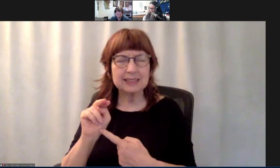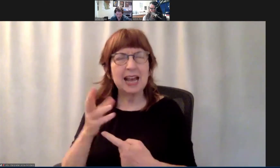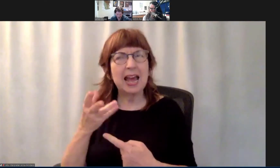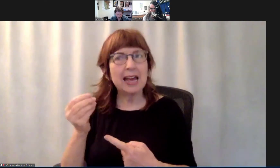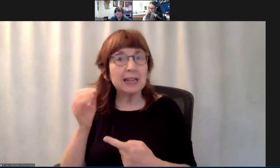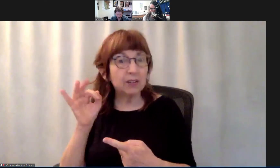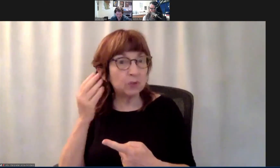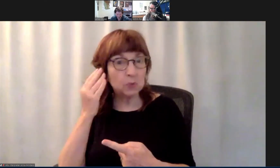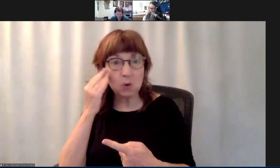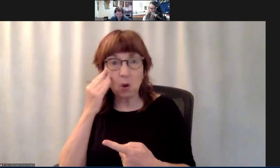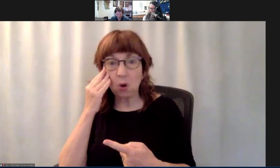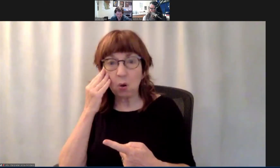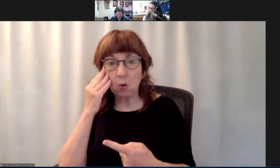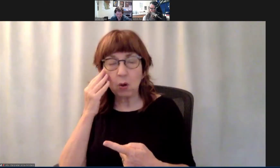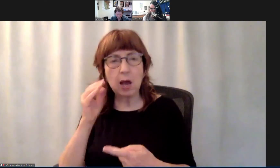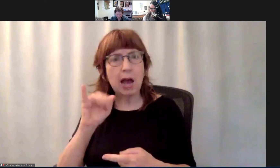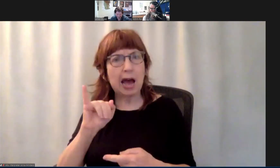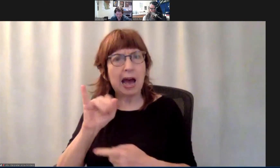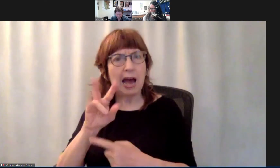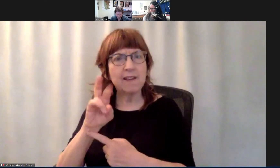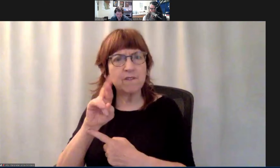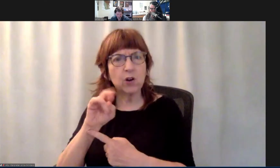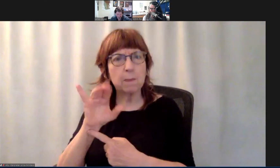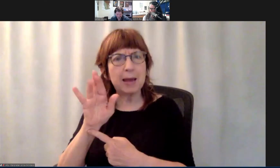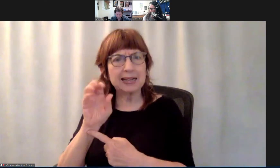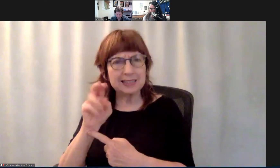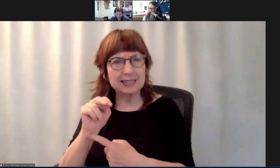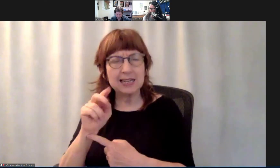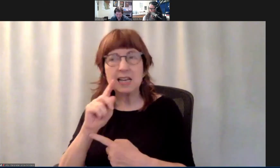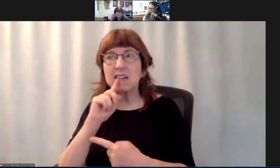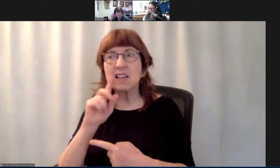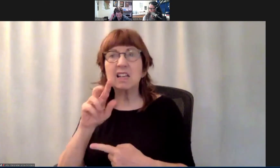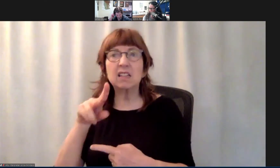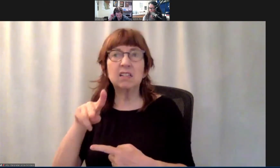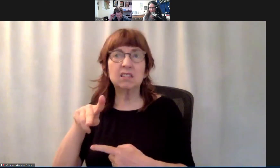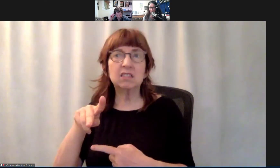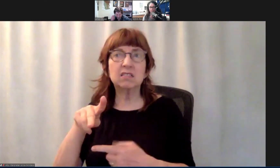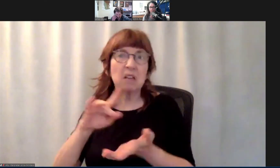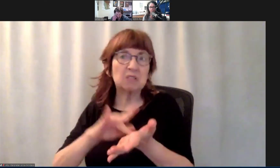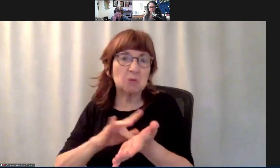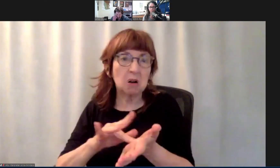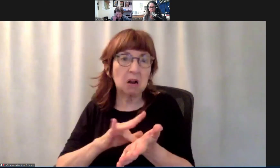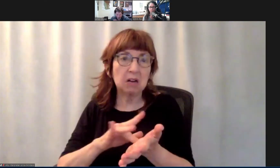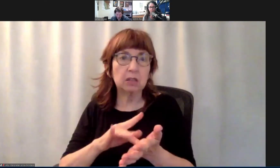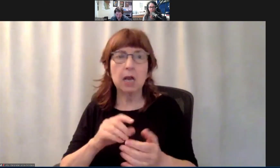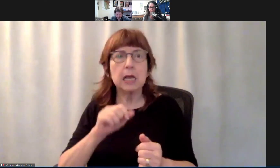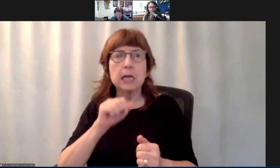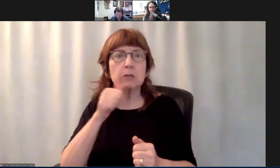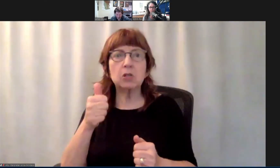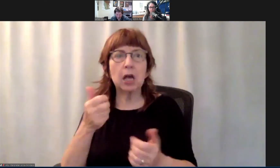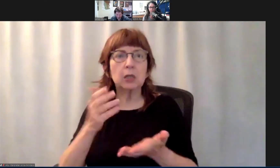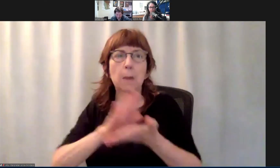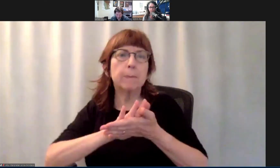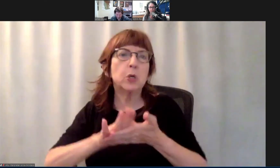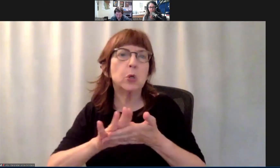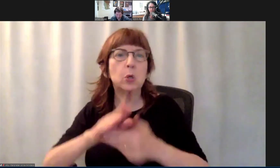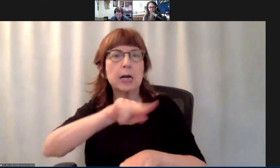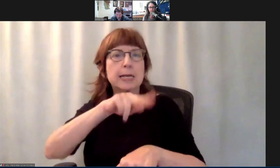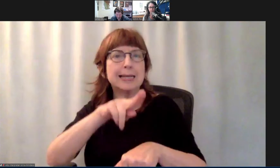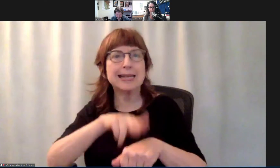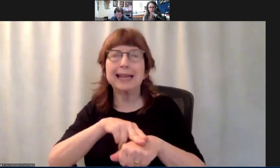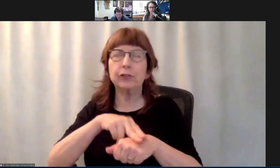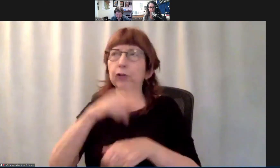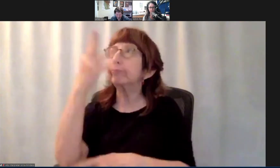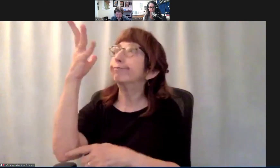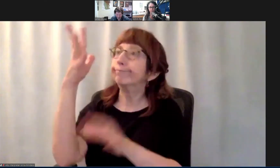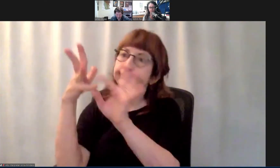know, ivermectin is also a pharmaceutical. It's produced by a pharmaceutical company. It's not some pure nature product that, you